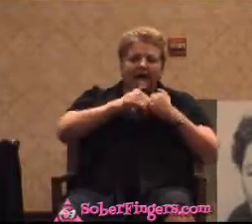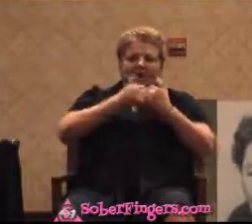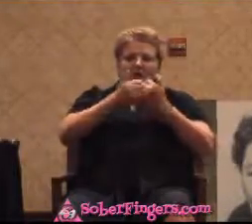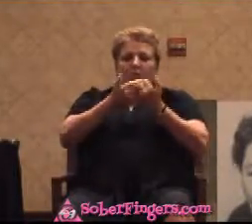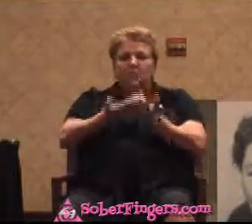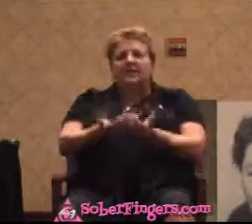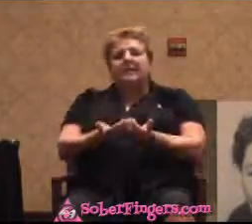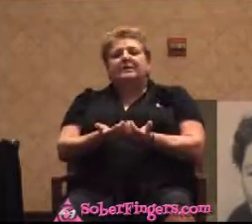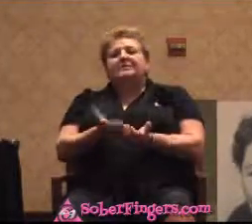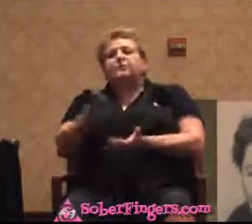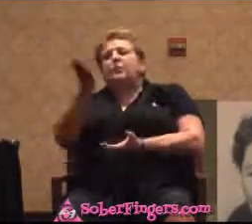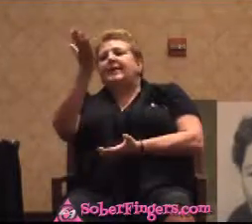how